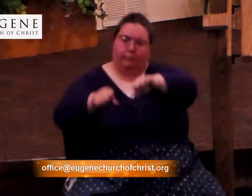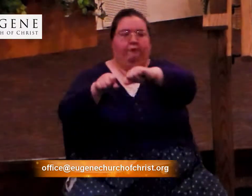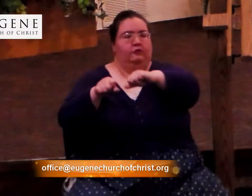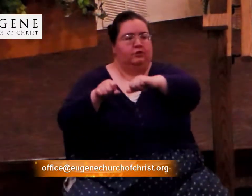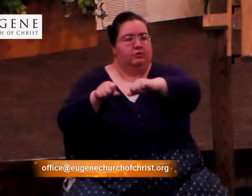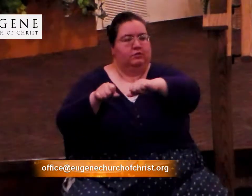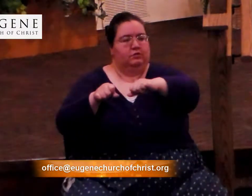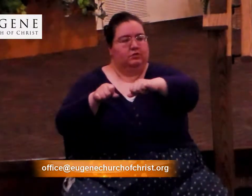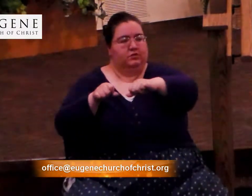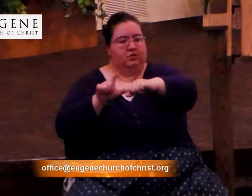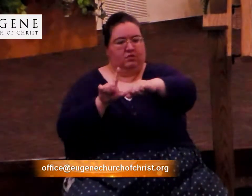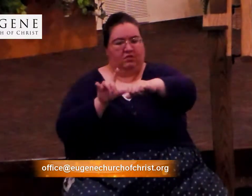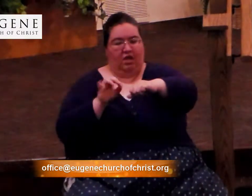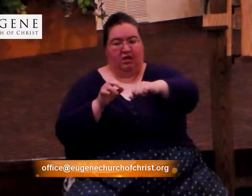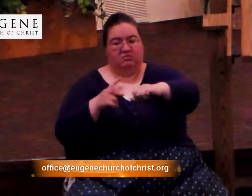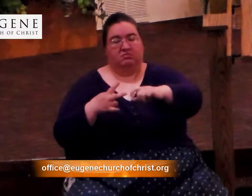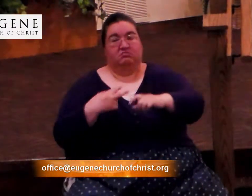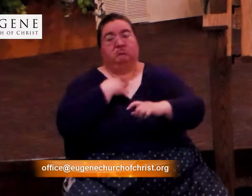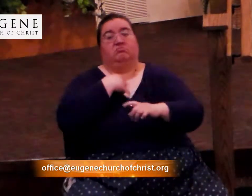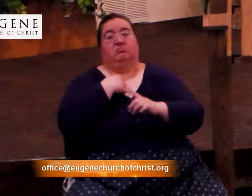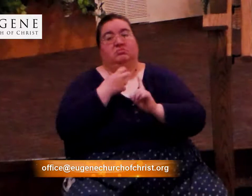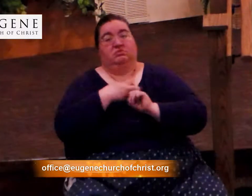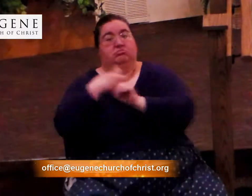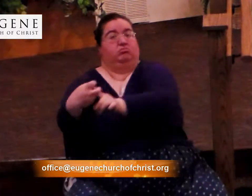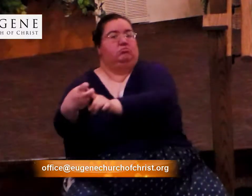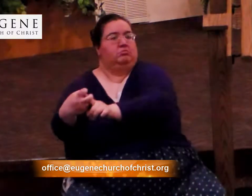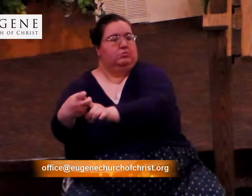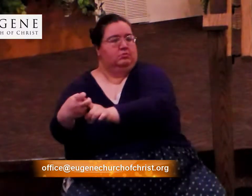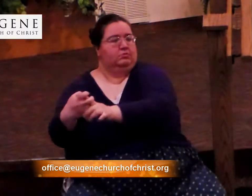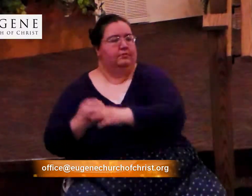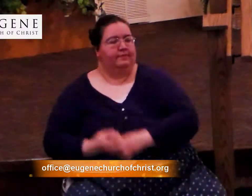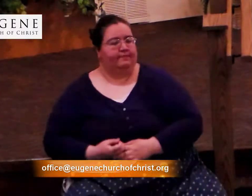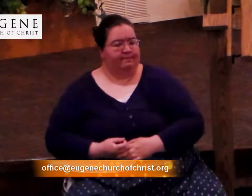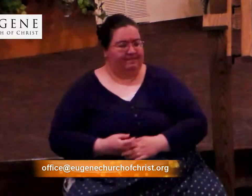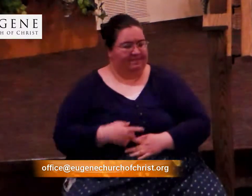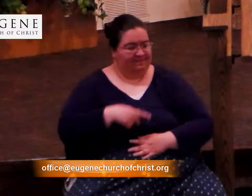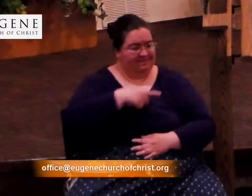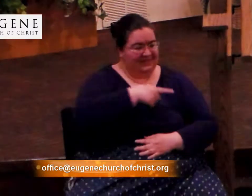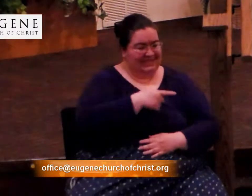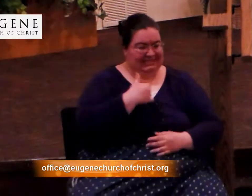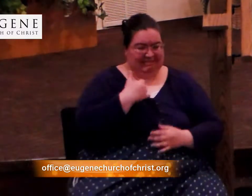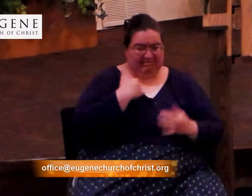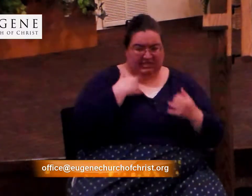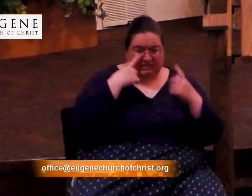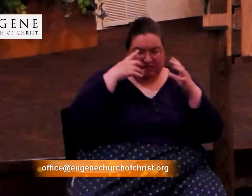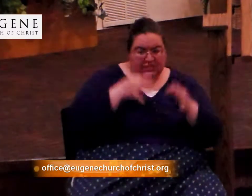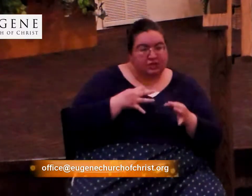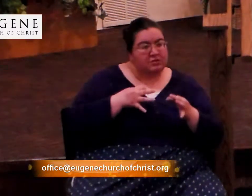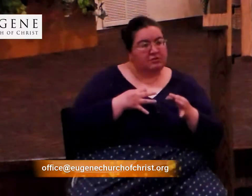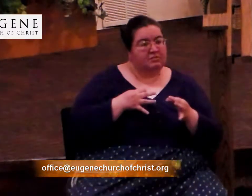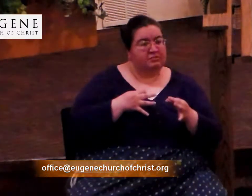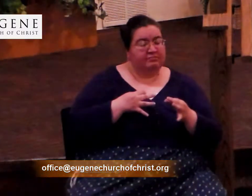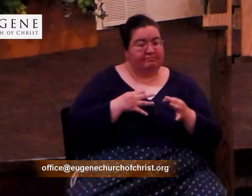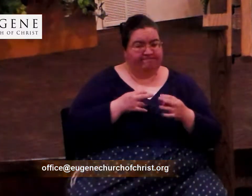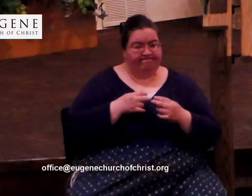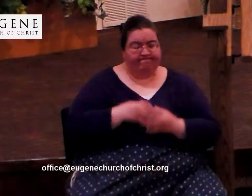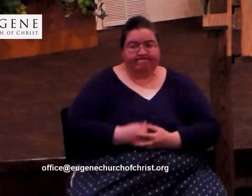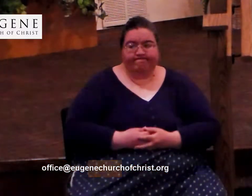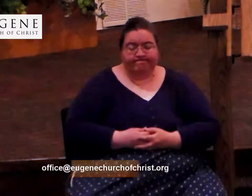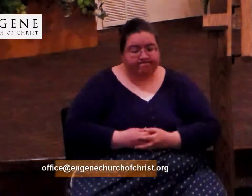in, and Lot is taken. Abram has yet an, excuse me. And Abram's decision